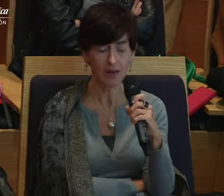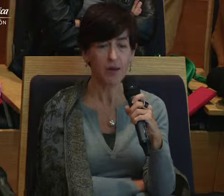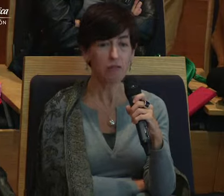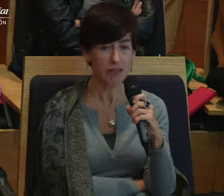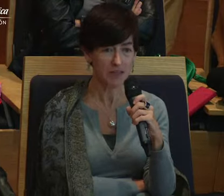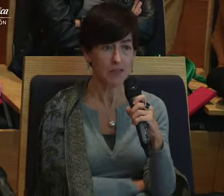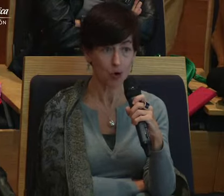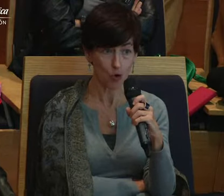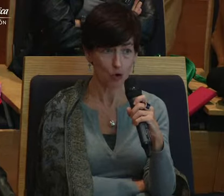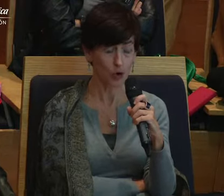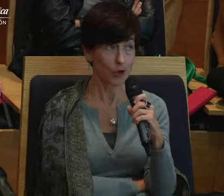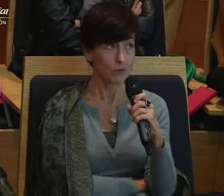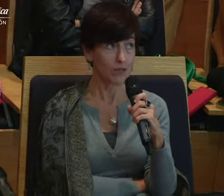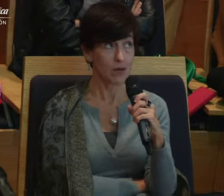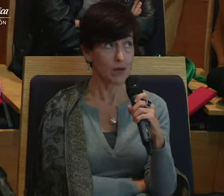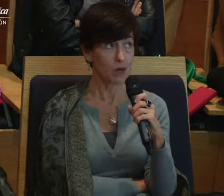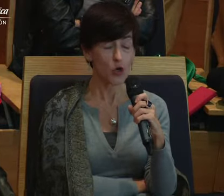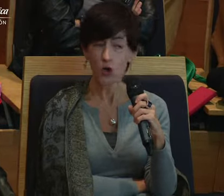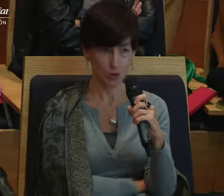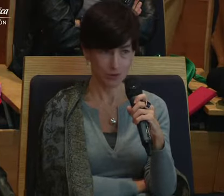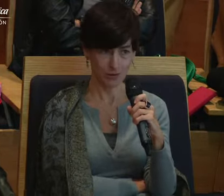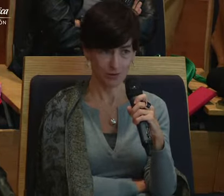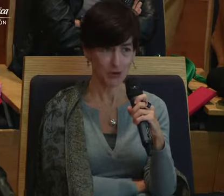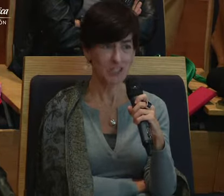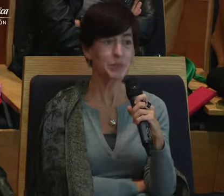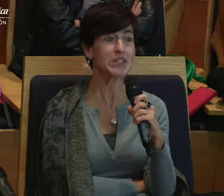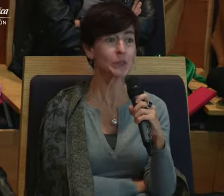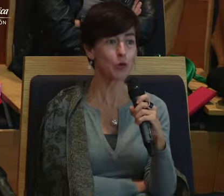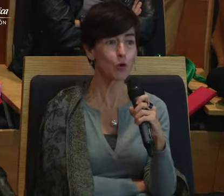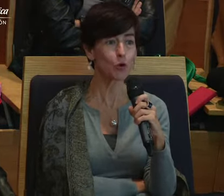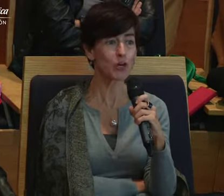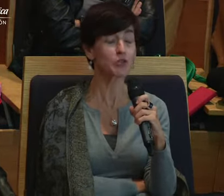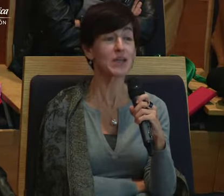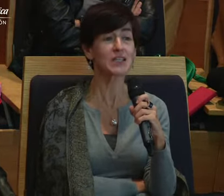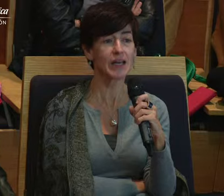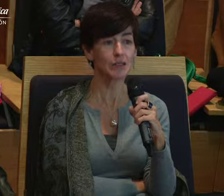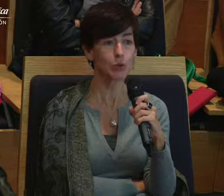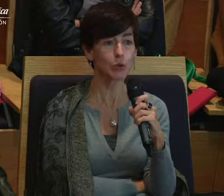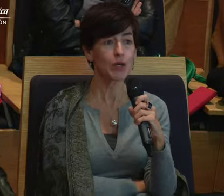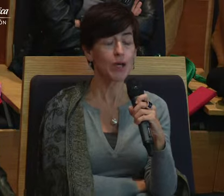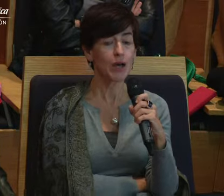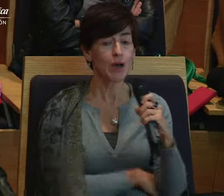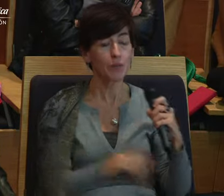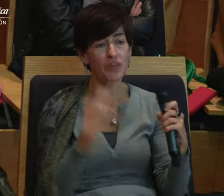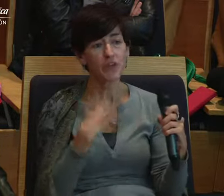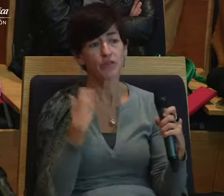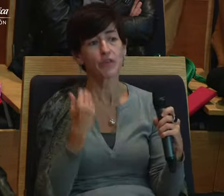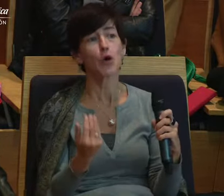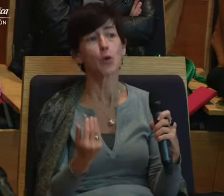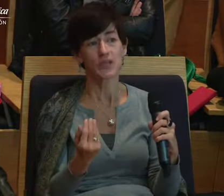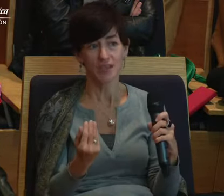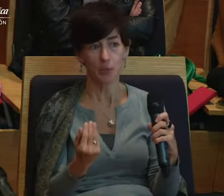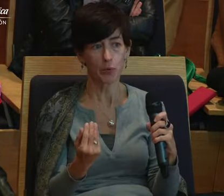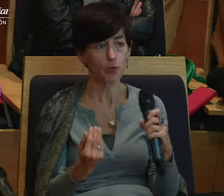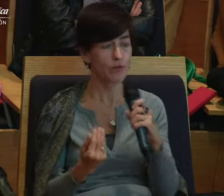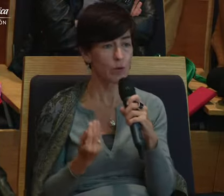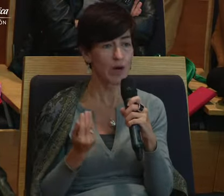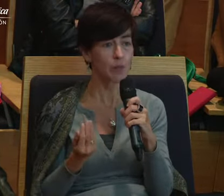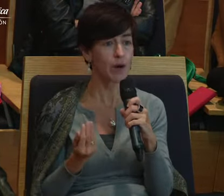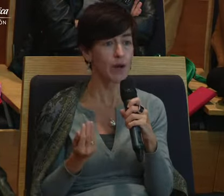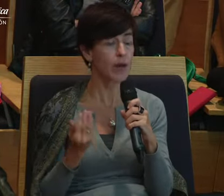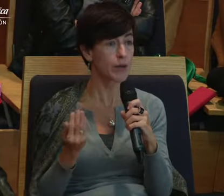make things that are not transmediable or translatable. I am thinking of a very old example,